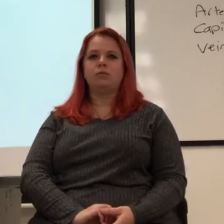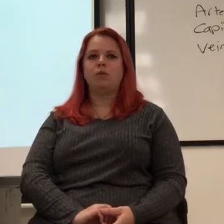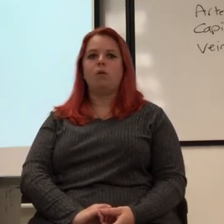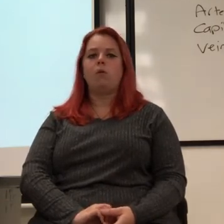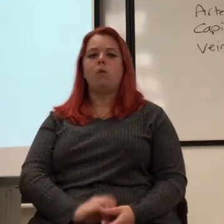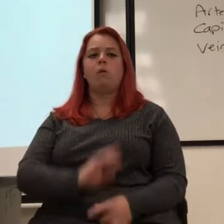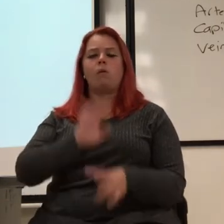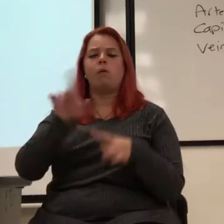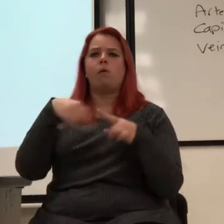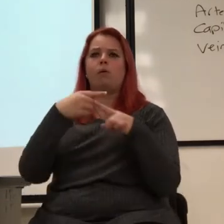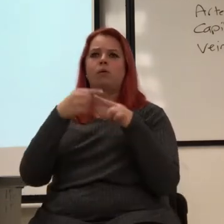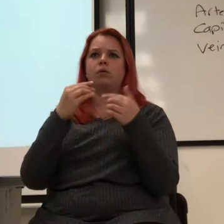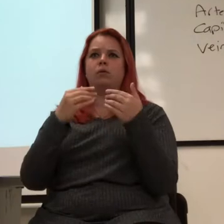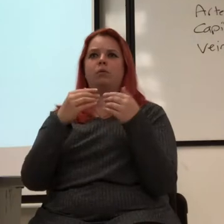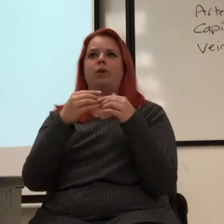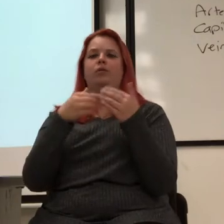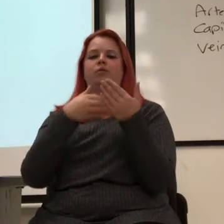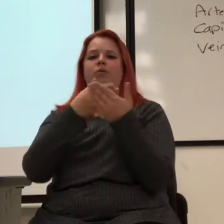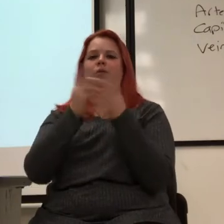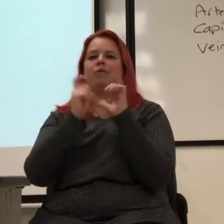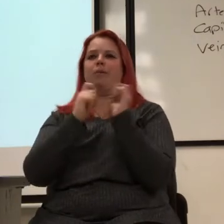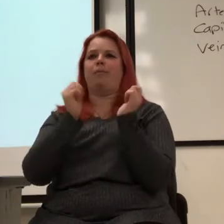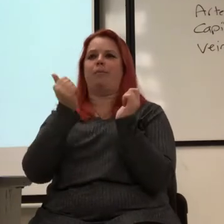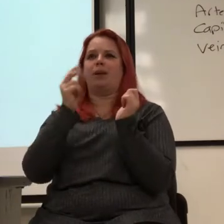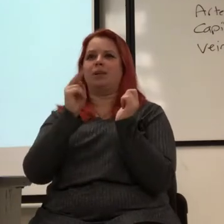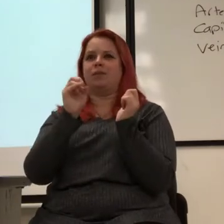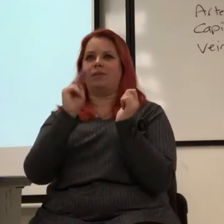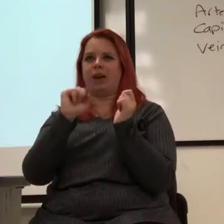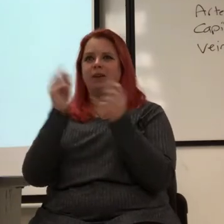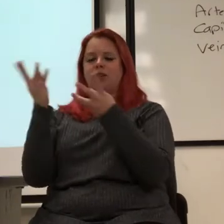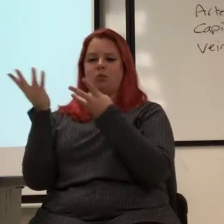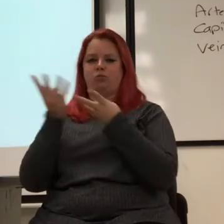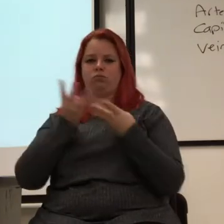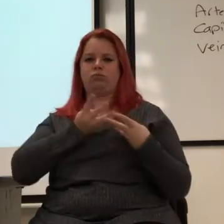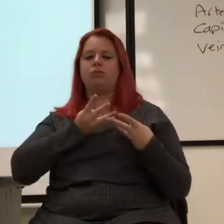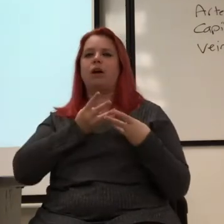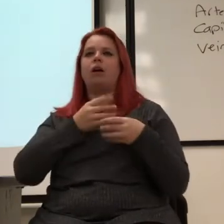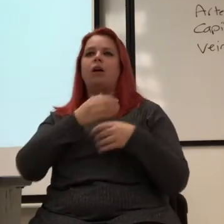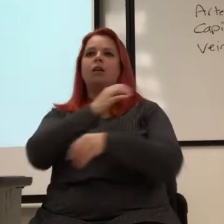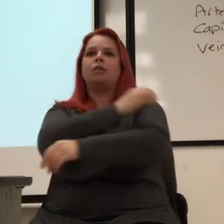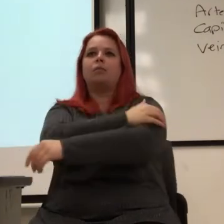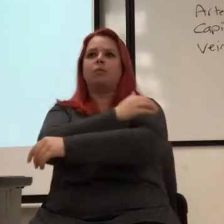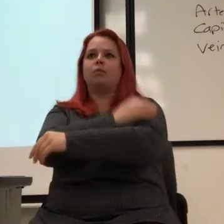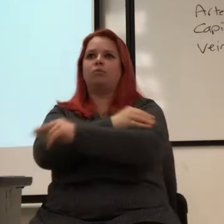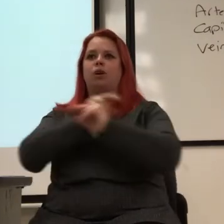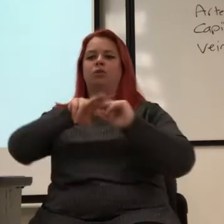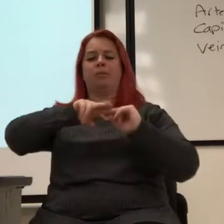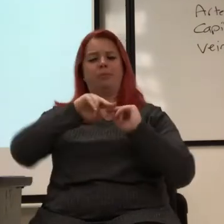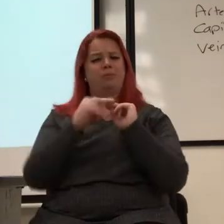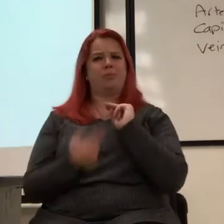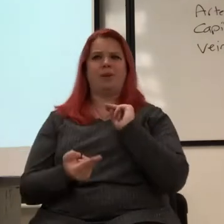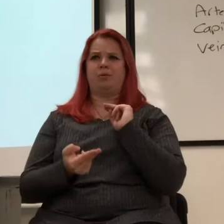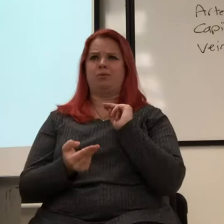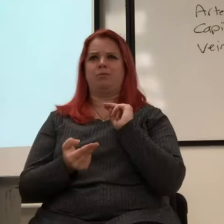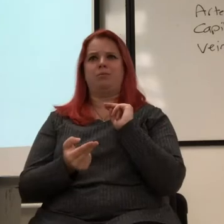Now, by the time you get to the largest veins that return it to the heart, the blood pressure drops off tremendously, maybe